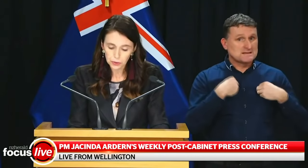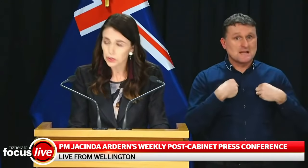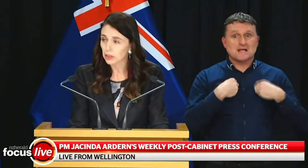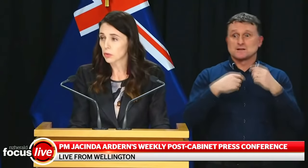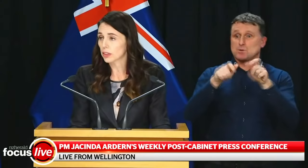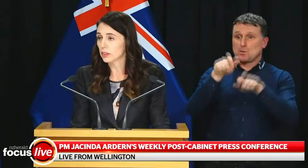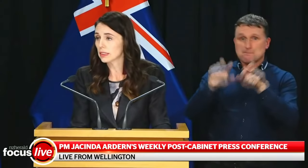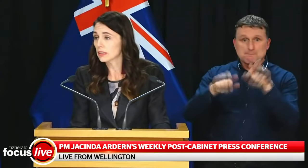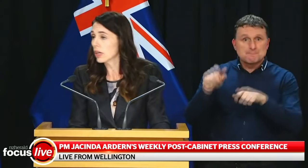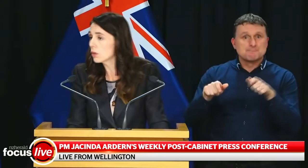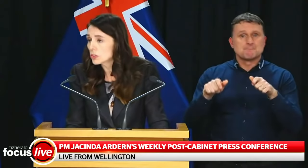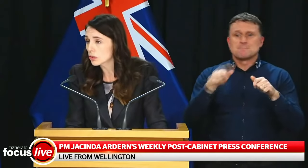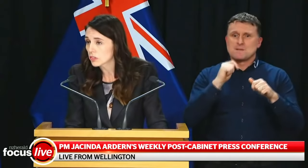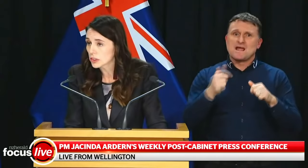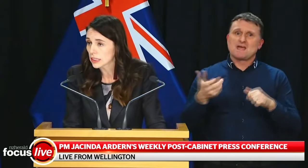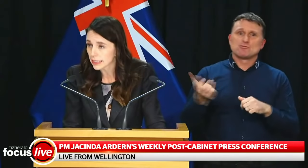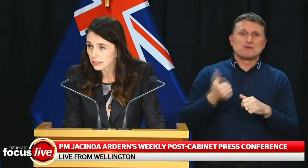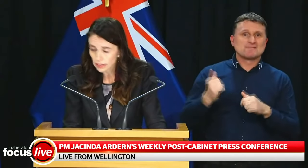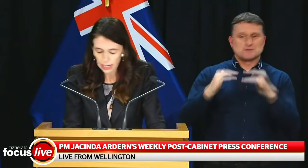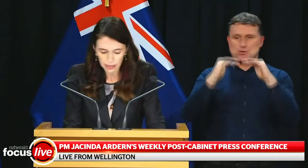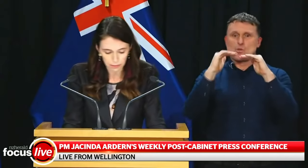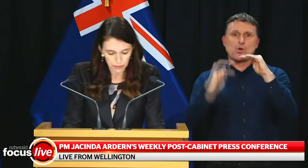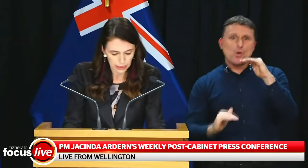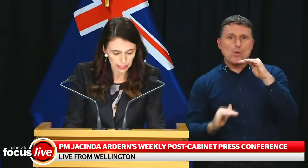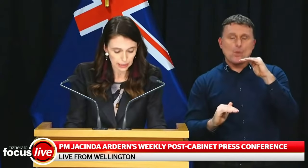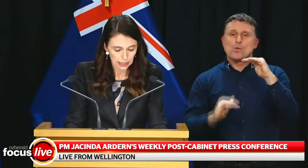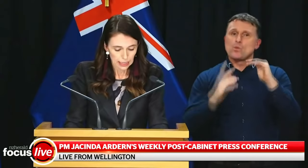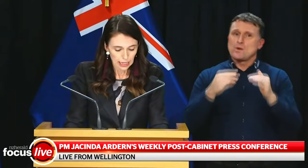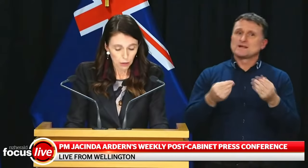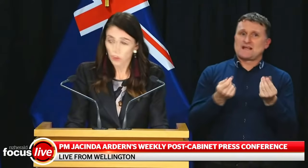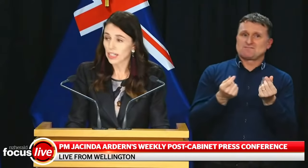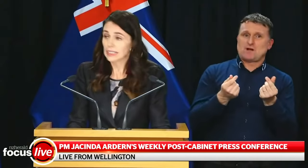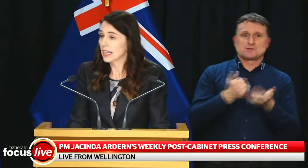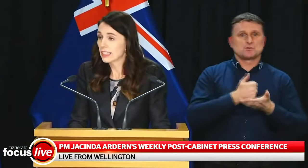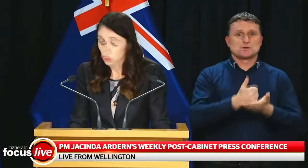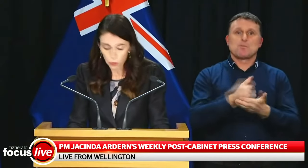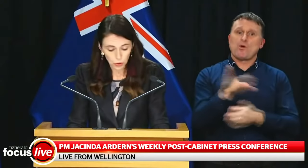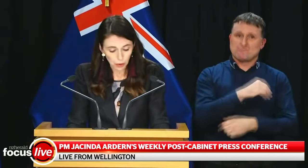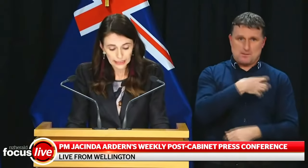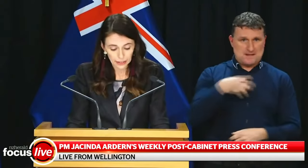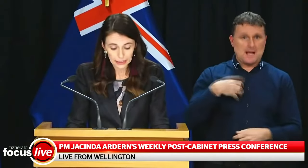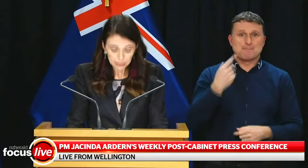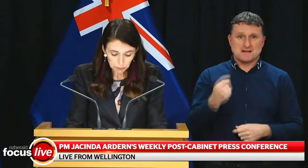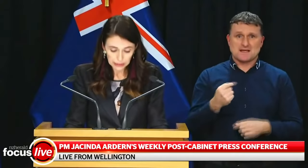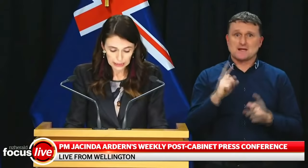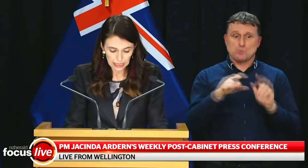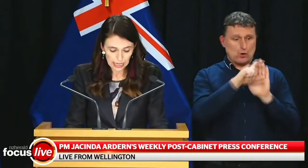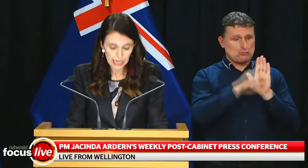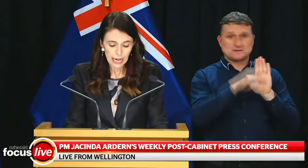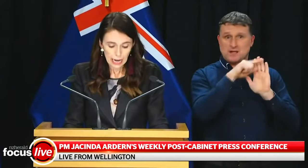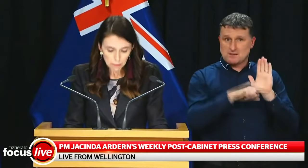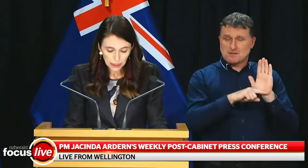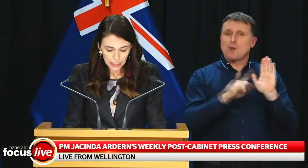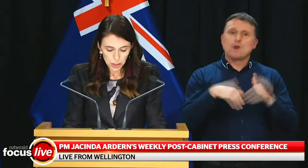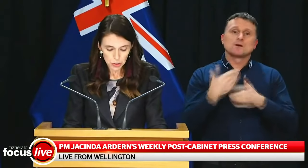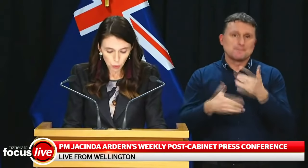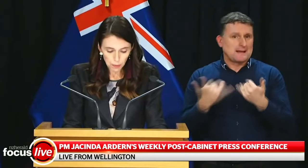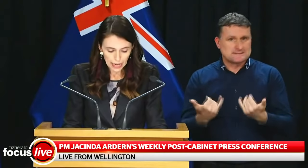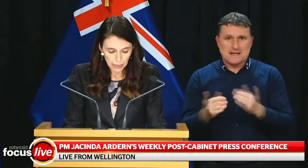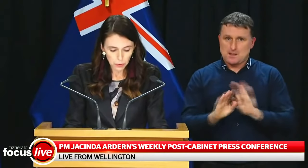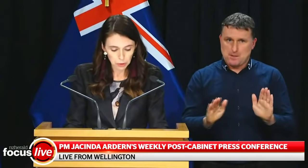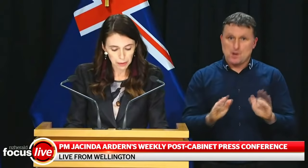due to alert level increases. I won't traverse again what that contains or the criteria. Simply to say,